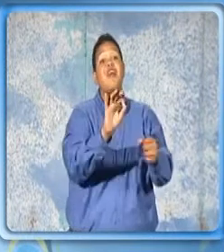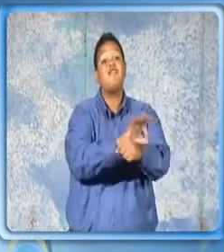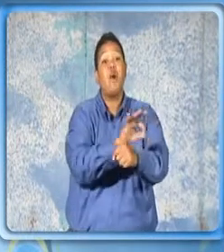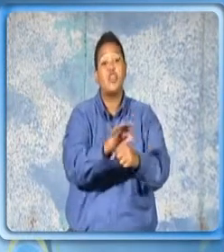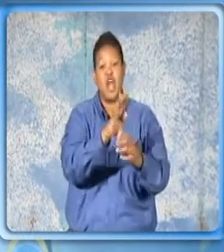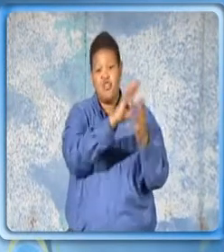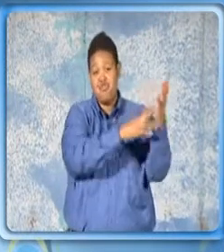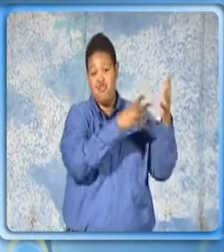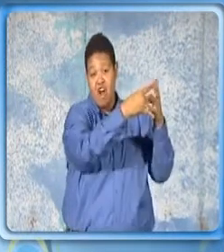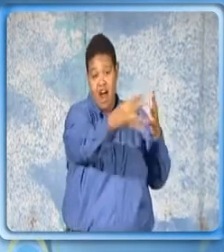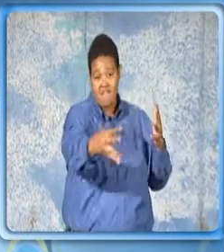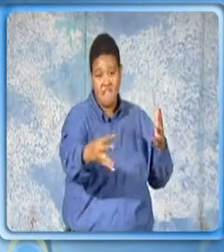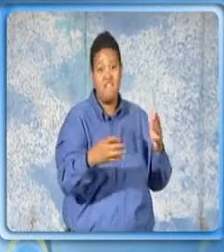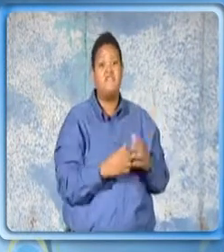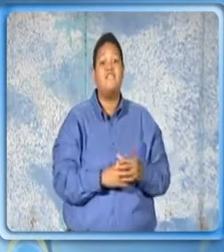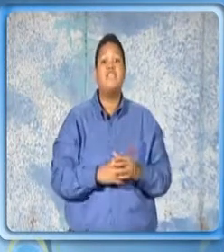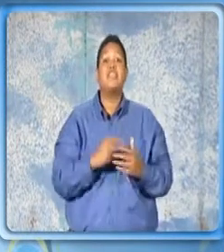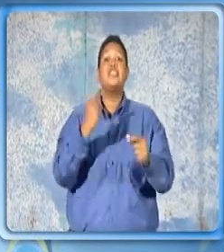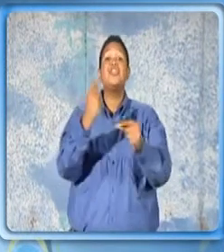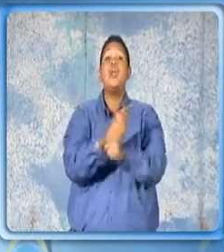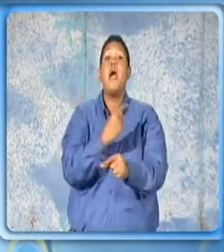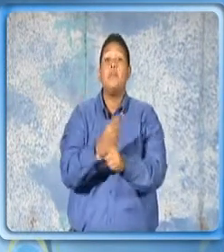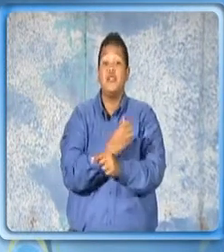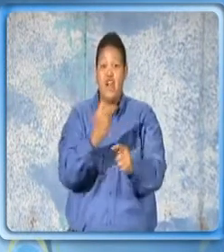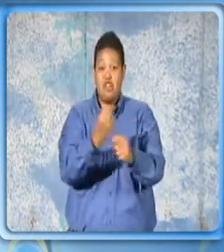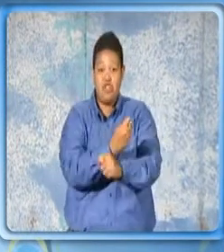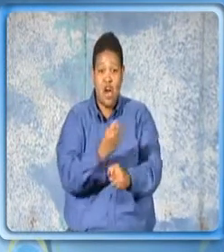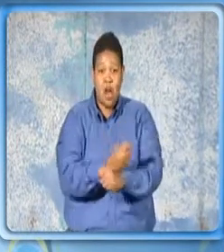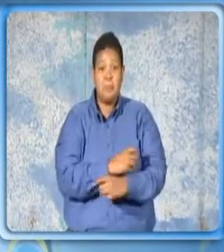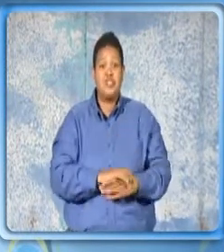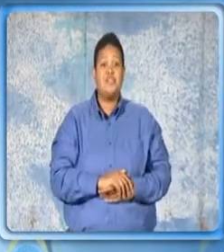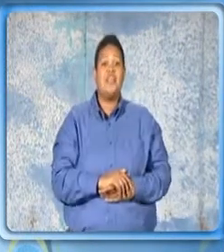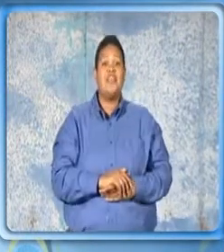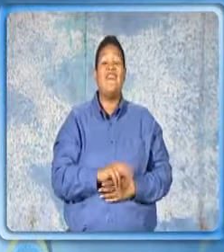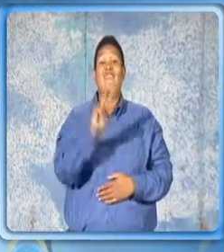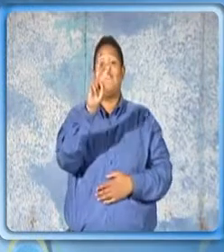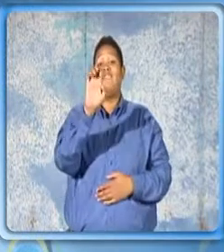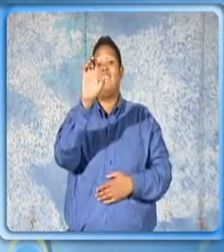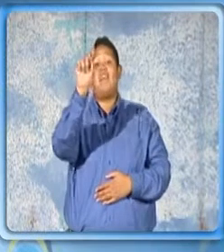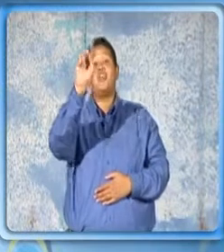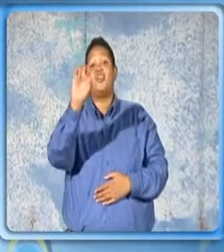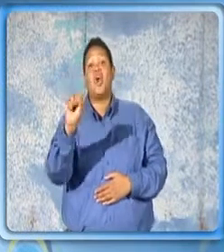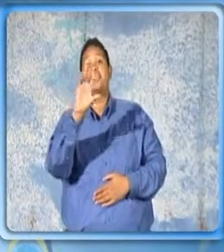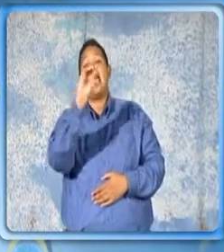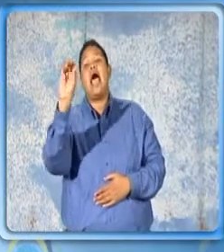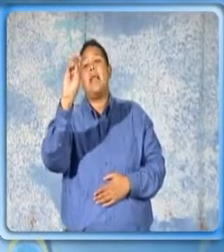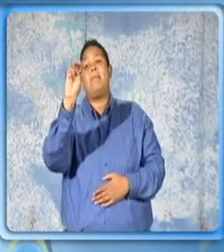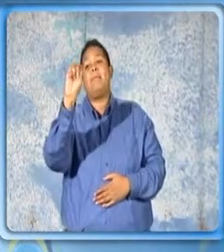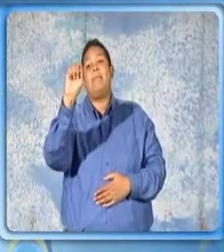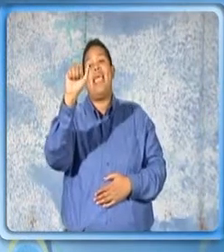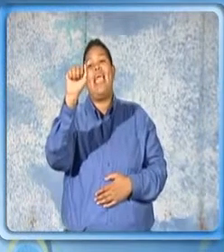graphs, geometry and trigonometry, and vectors and matrices.